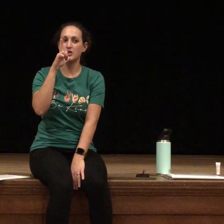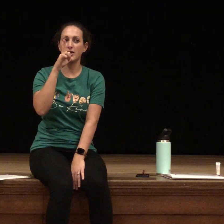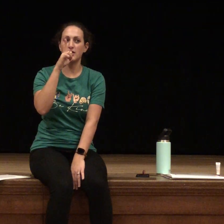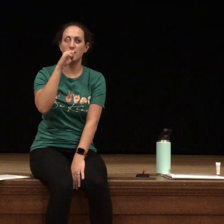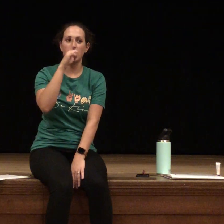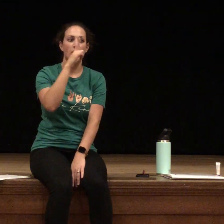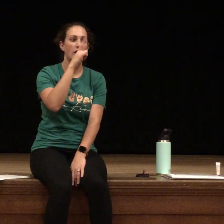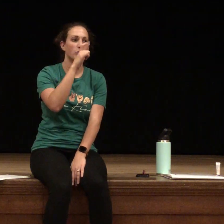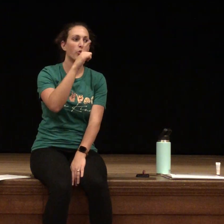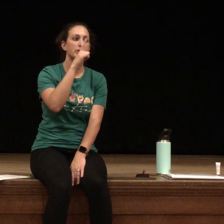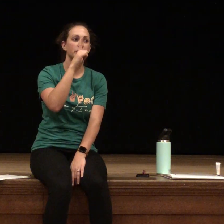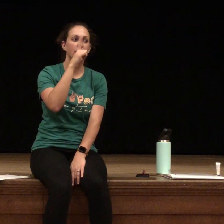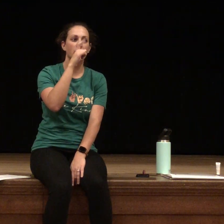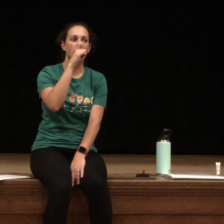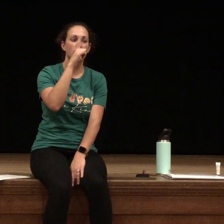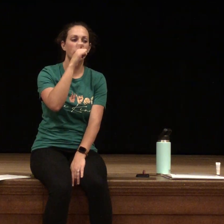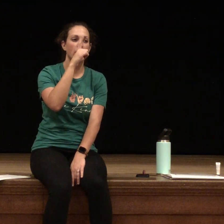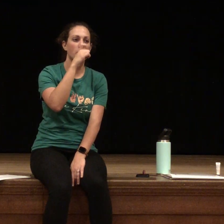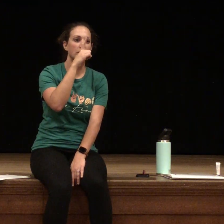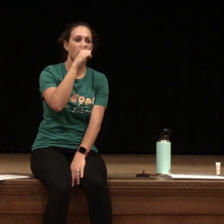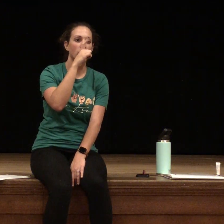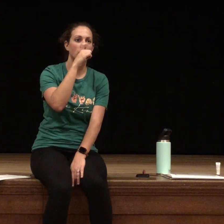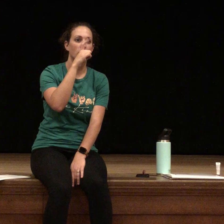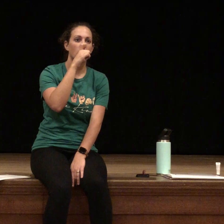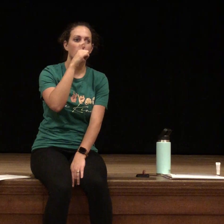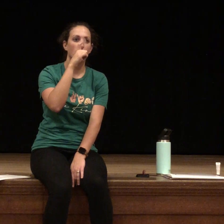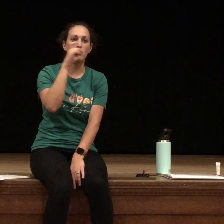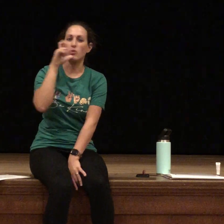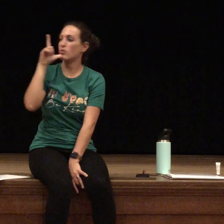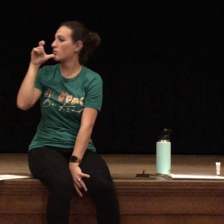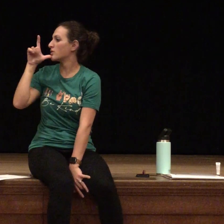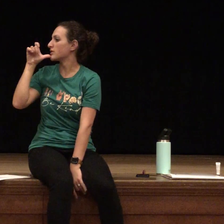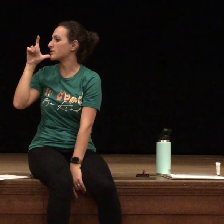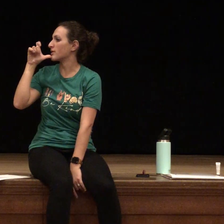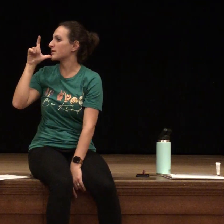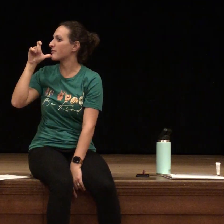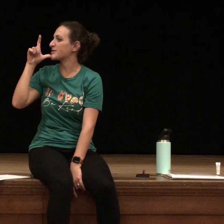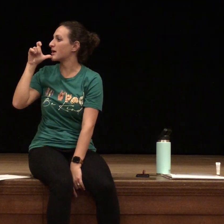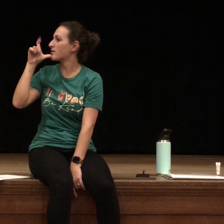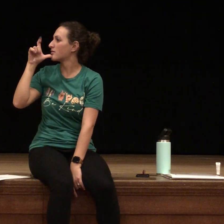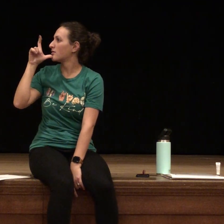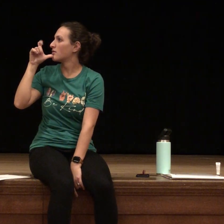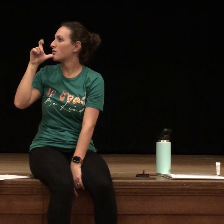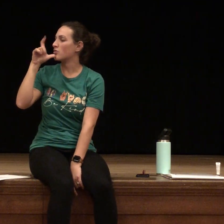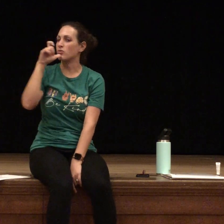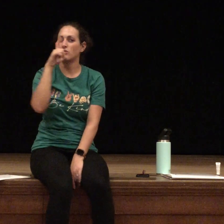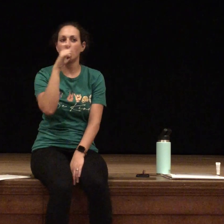chin, and your pointer finger moving up and down. Who? So that's what it looks like from the side. Who? The